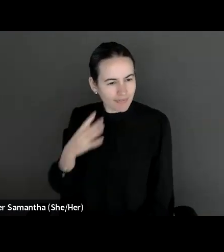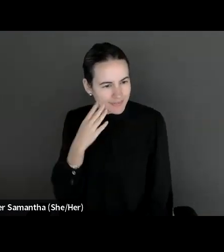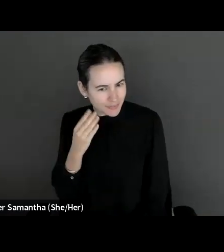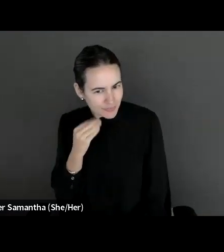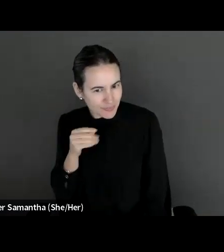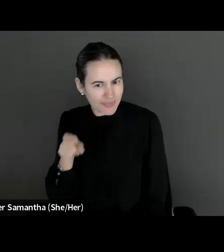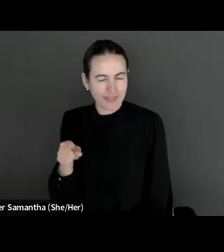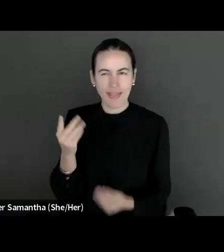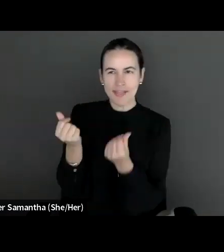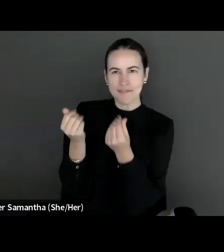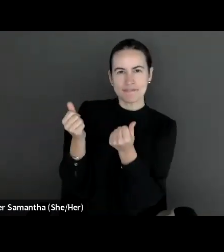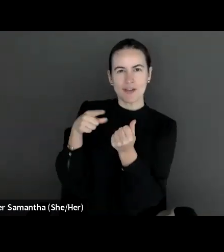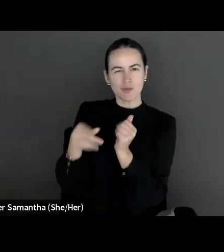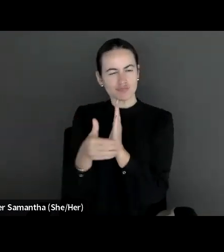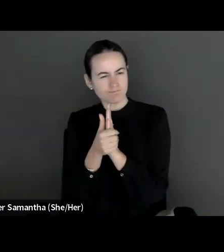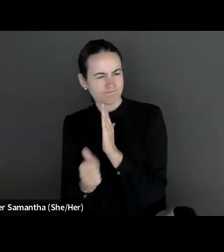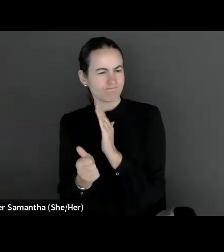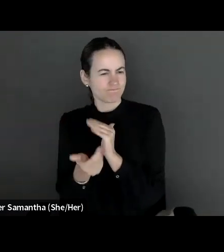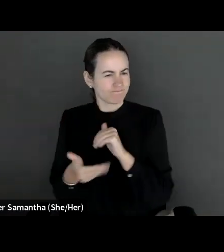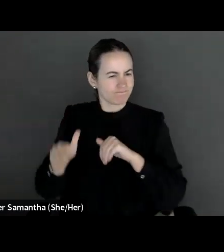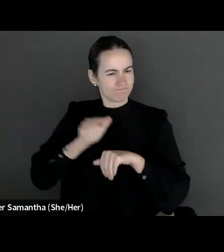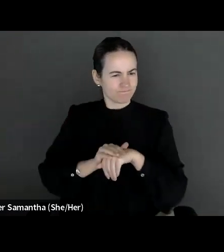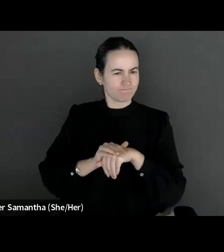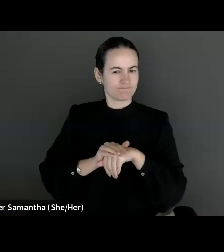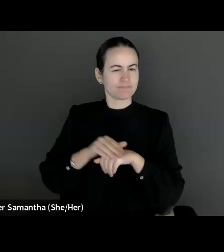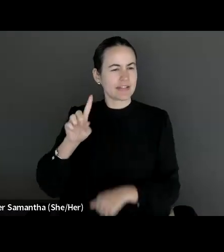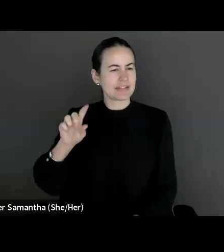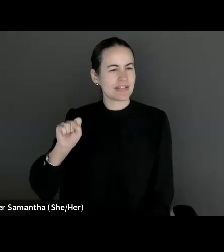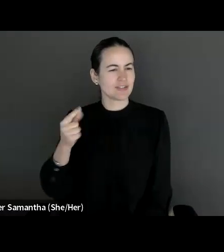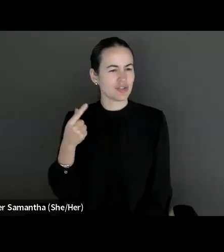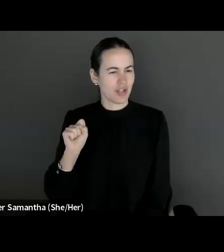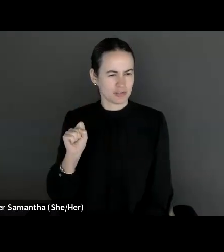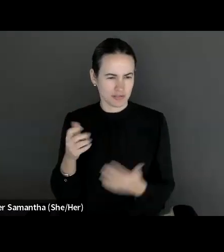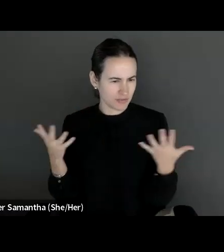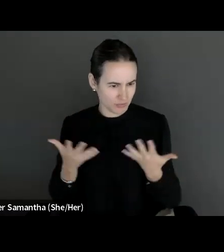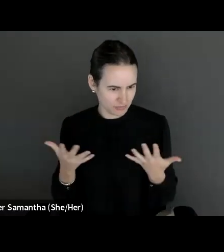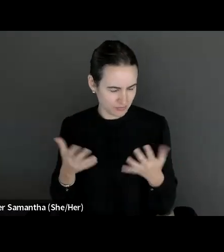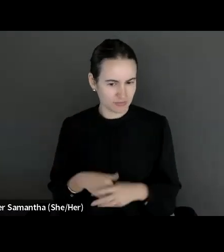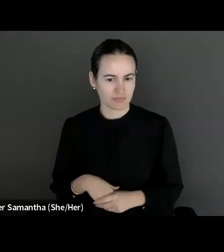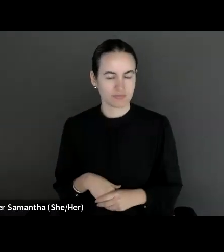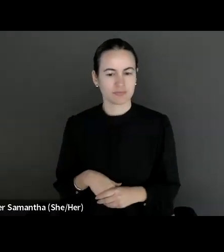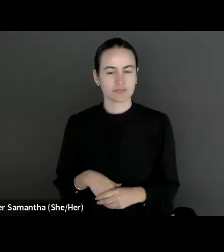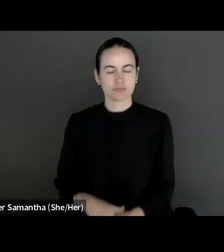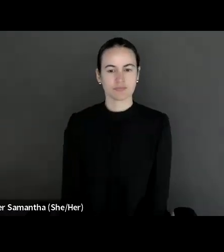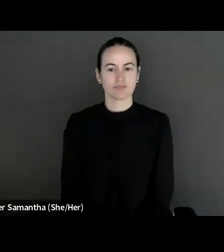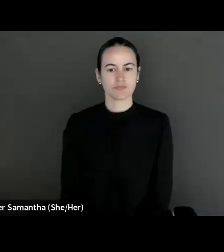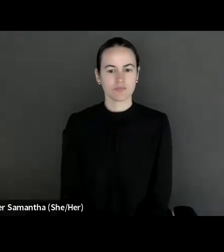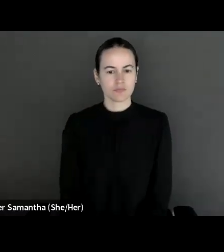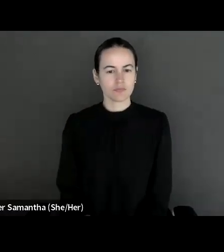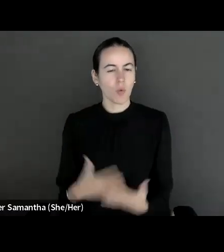of fluency in DSGS? And part of those, the results of the focus group also informed the rating